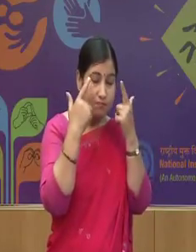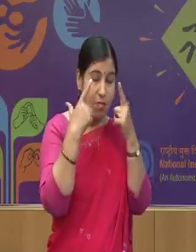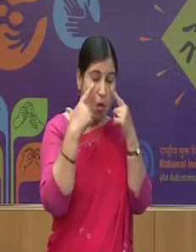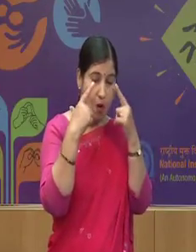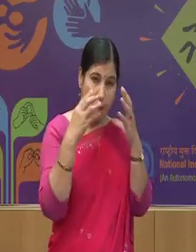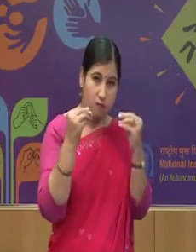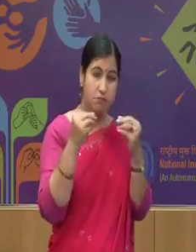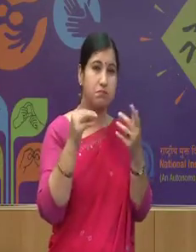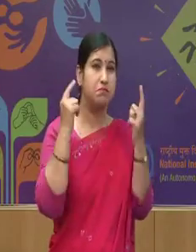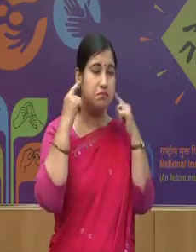blinded.